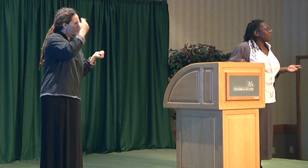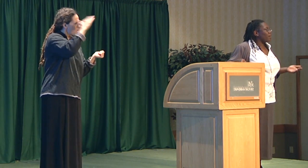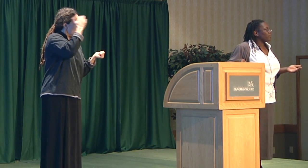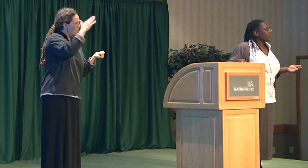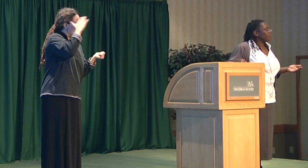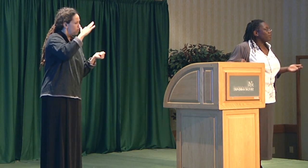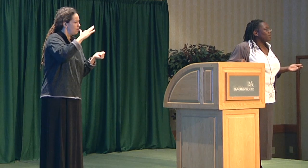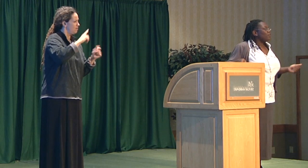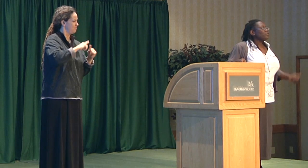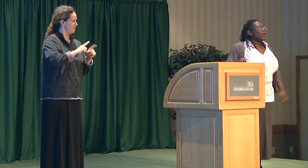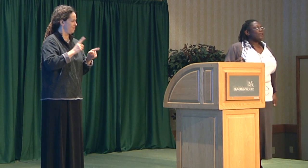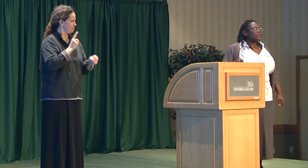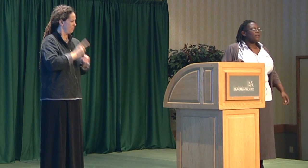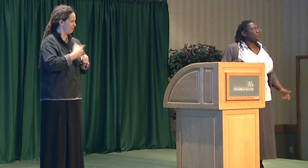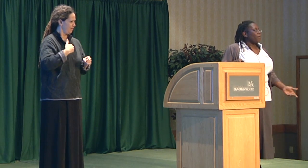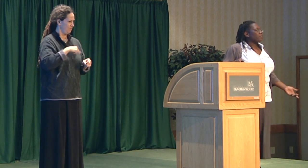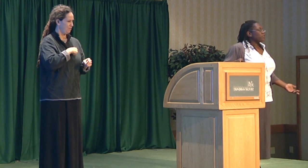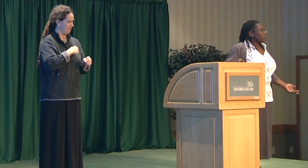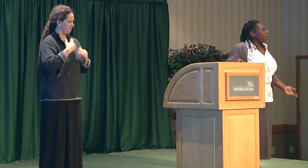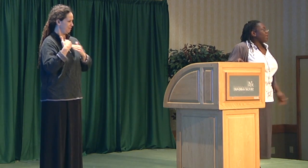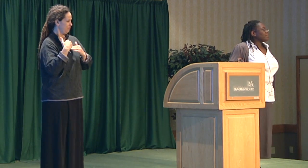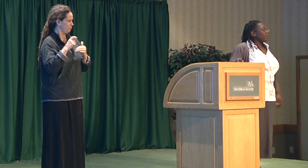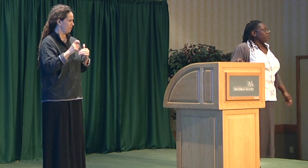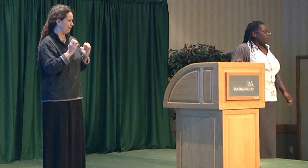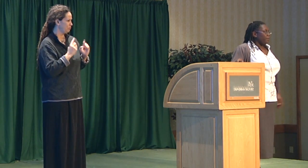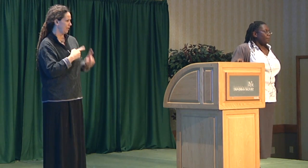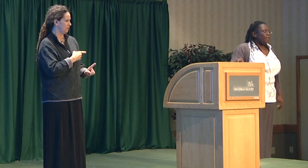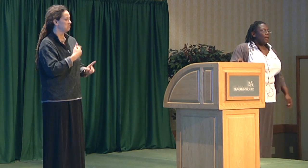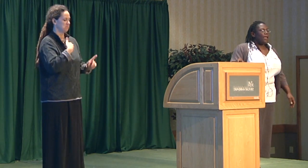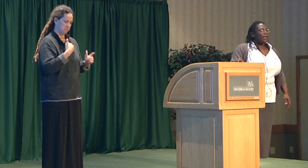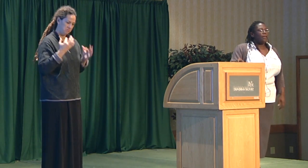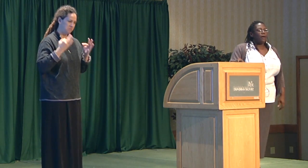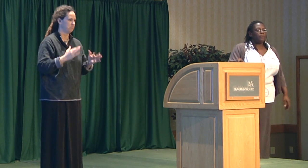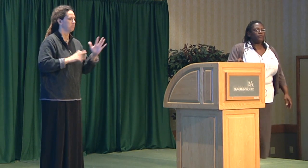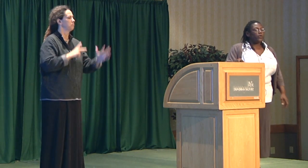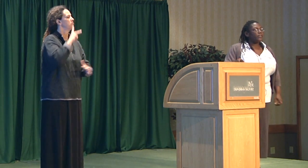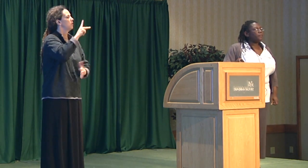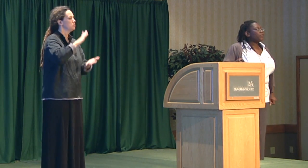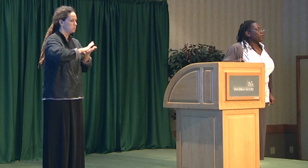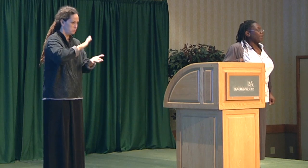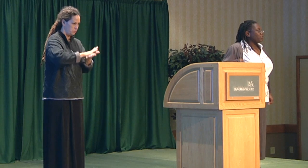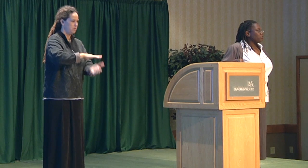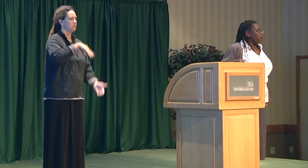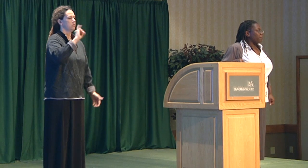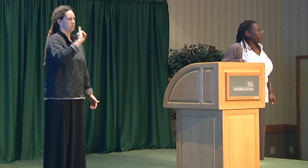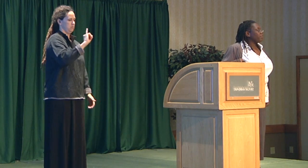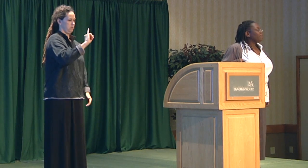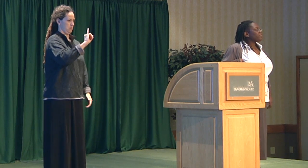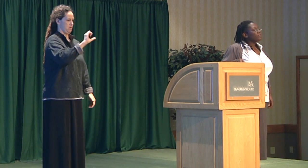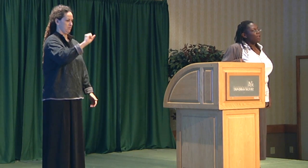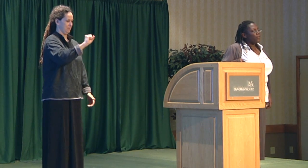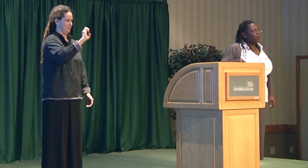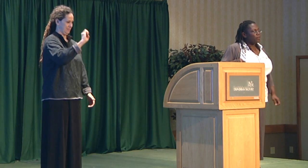educate the doctor. So I decided to go back to school at SIUE and and joined the speech communication department